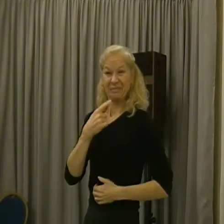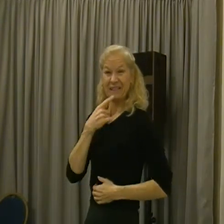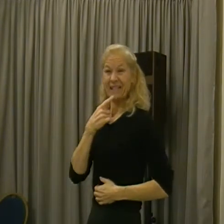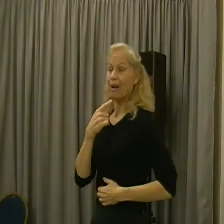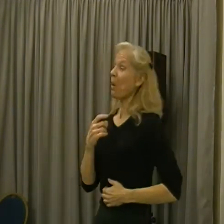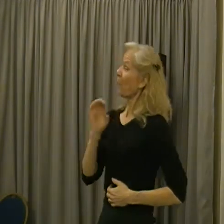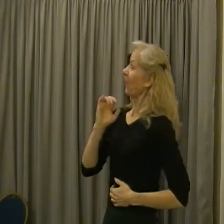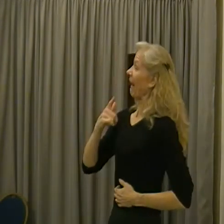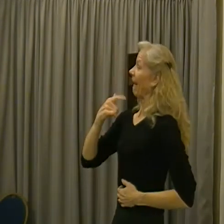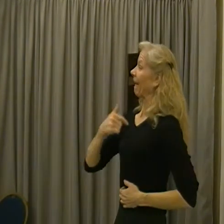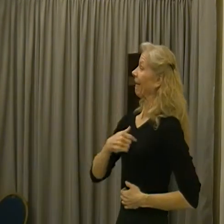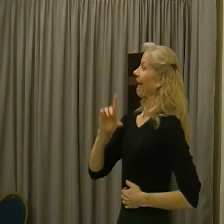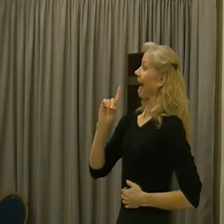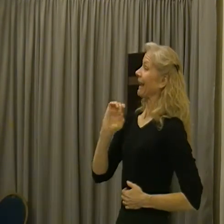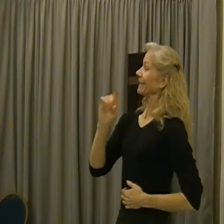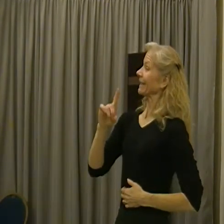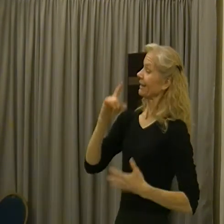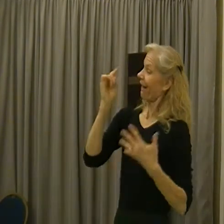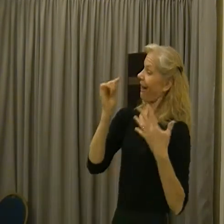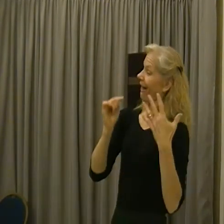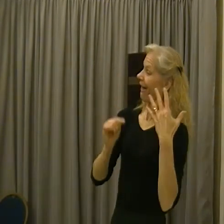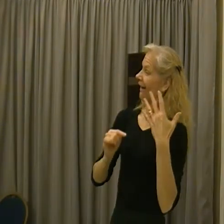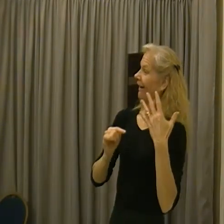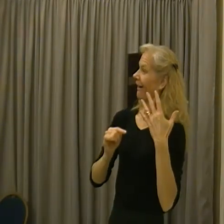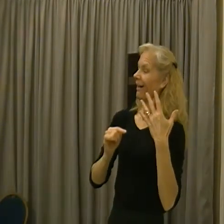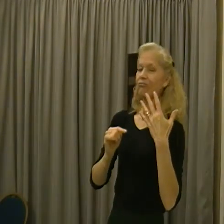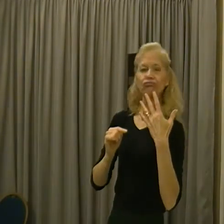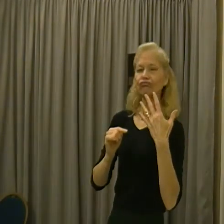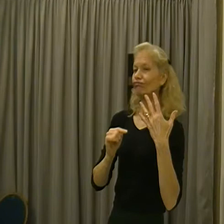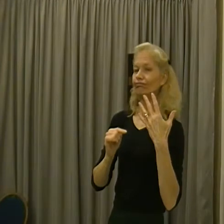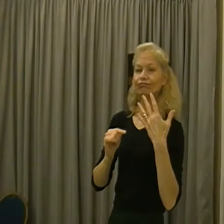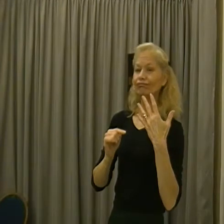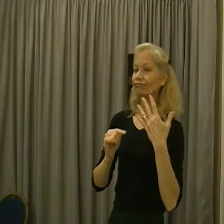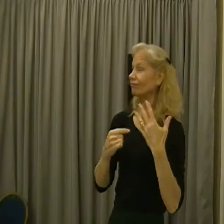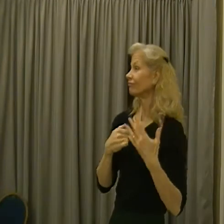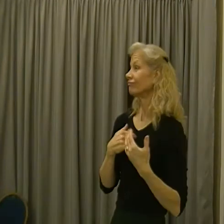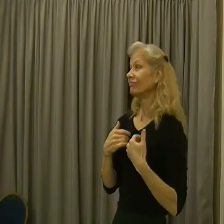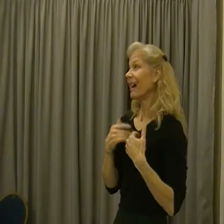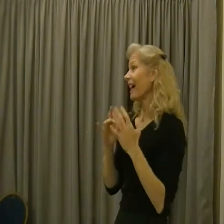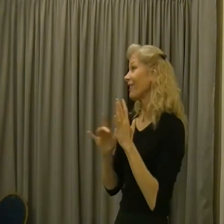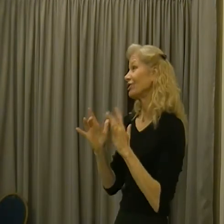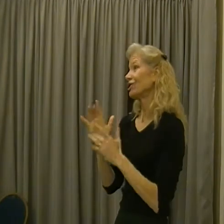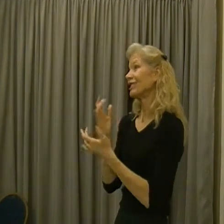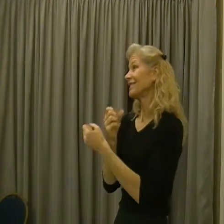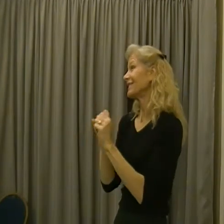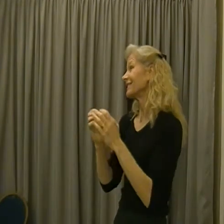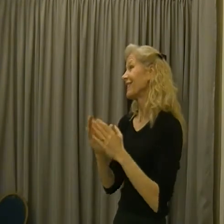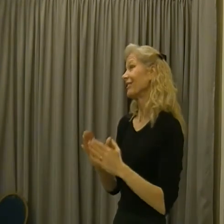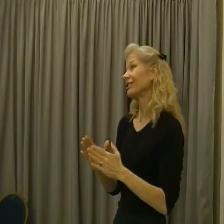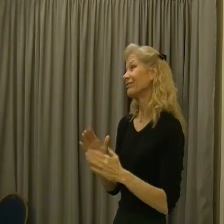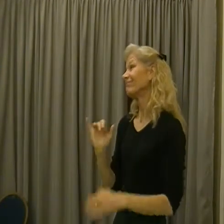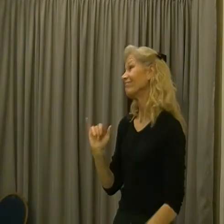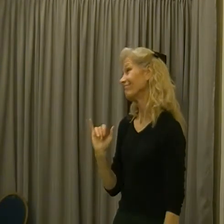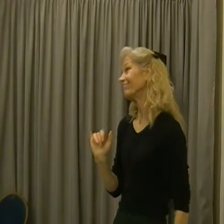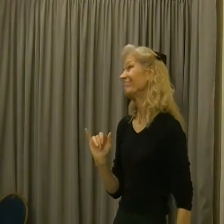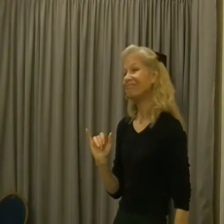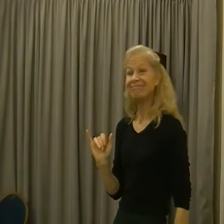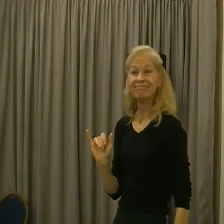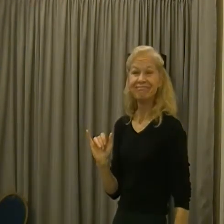God is to be glorified, and we'll find all that we need to seek and glorify Him. Let's pray. Heavenly Father, I